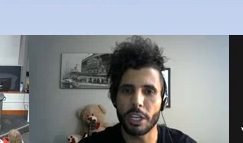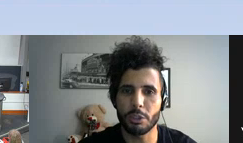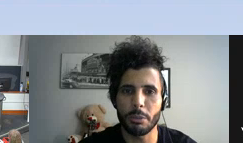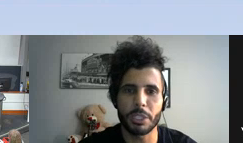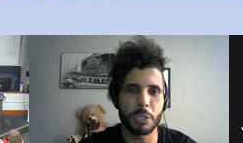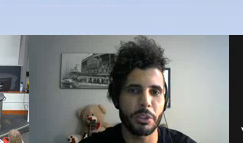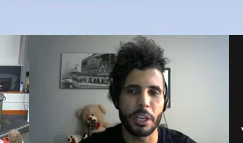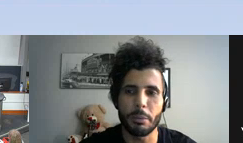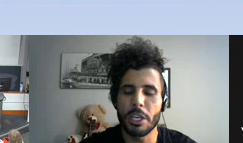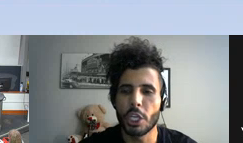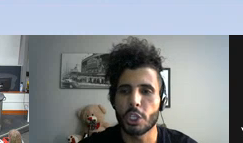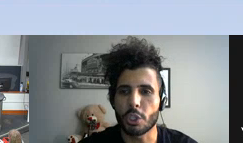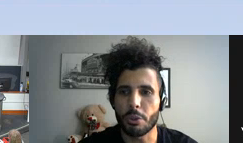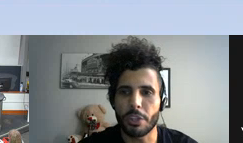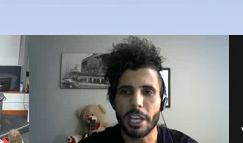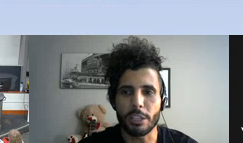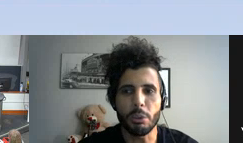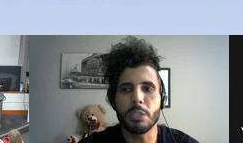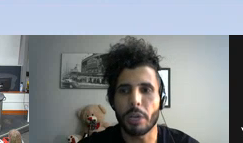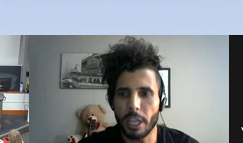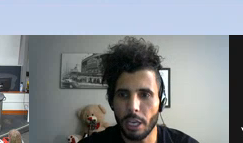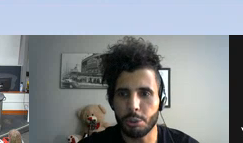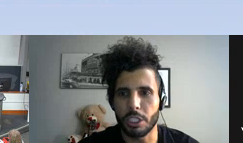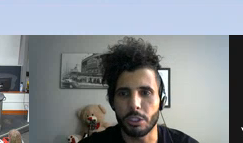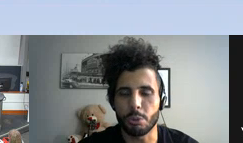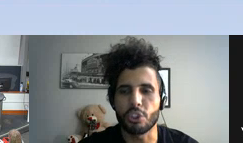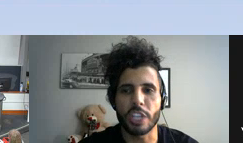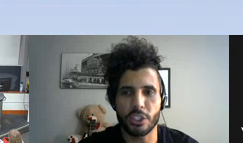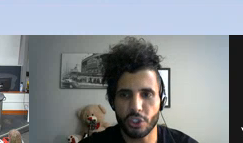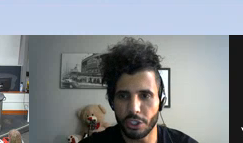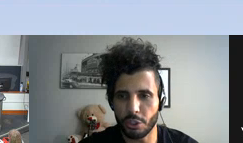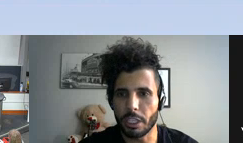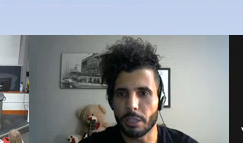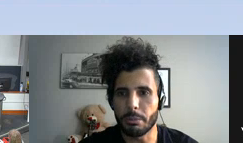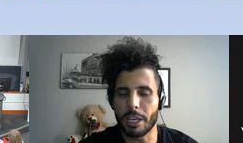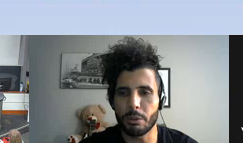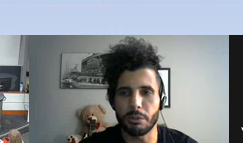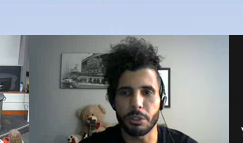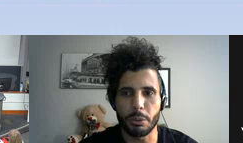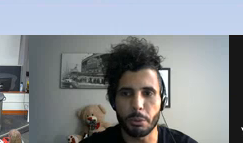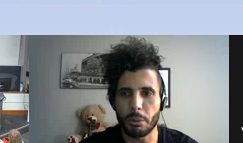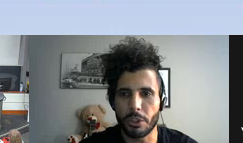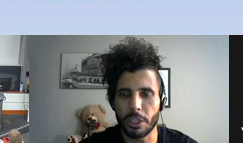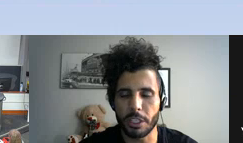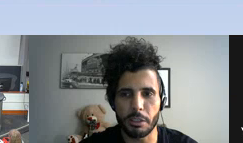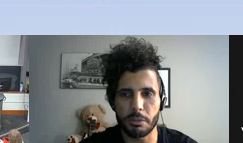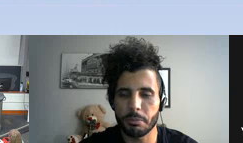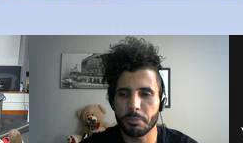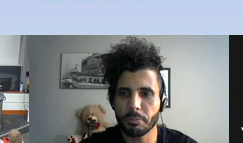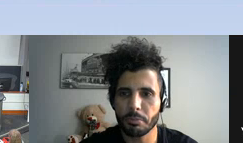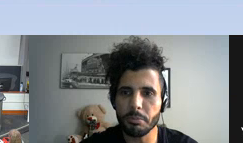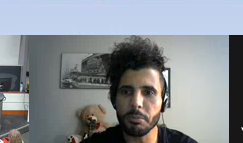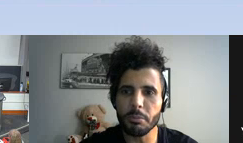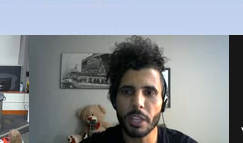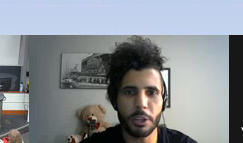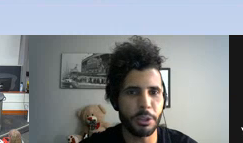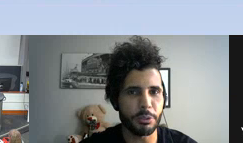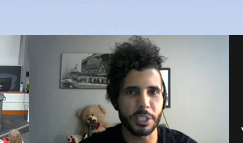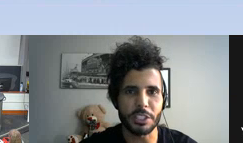tried to communicate with him. So they had only one option: to gesture to him. Now, if you think of, I don't know if you can